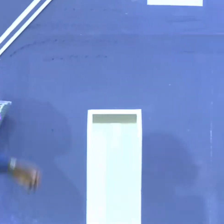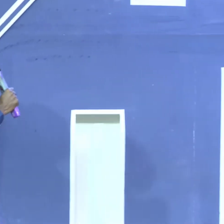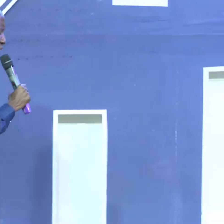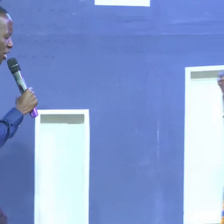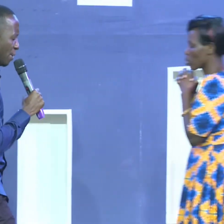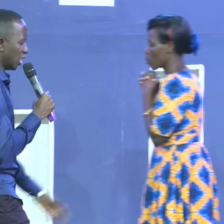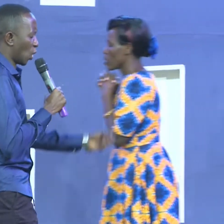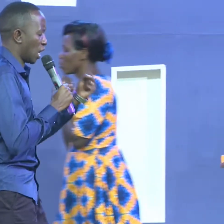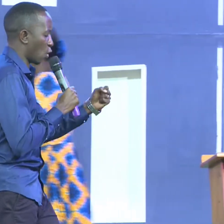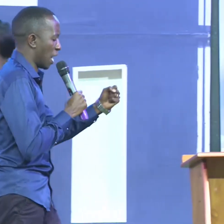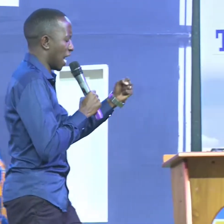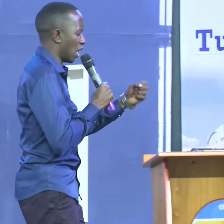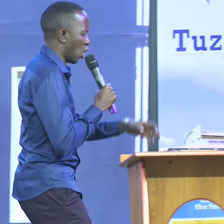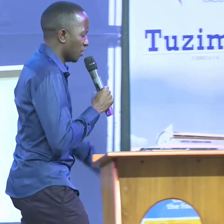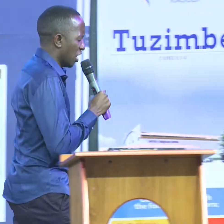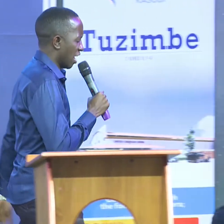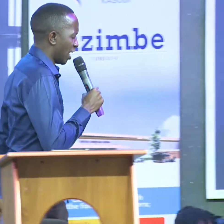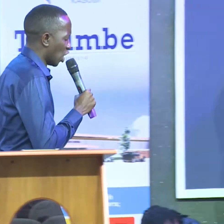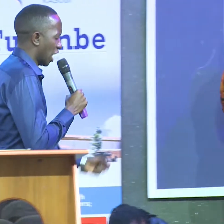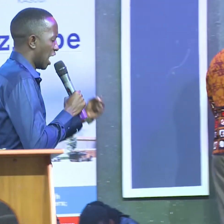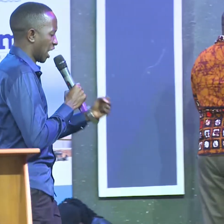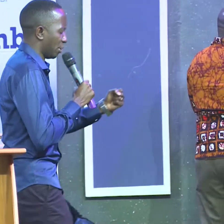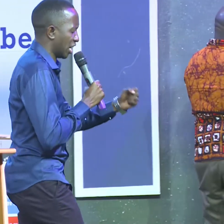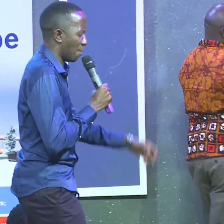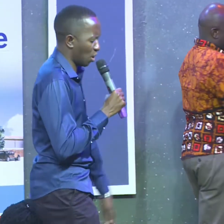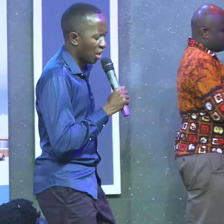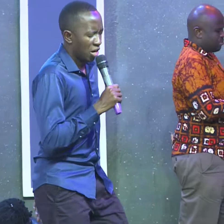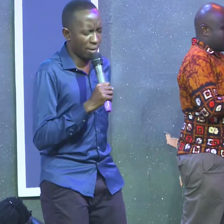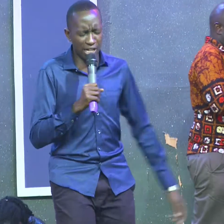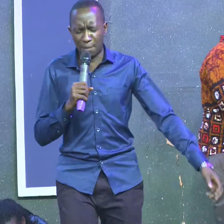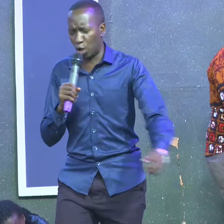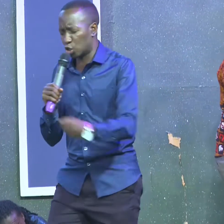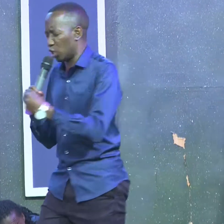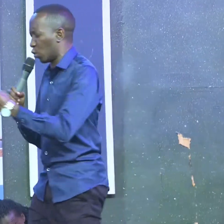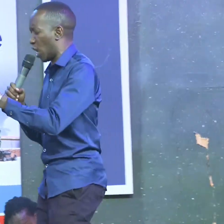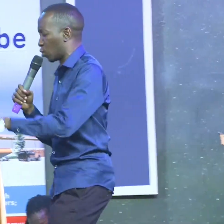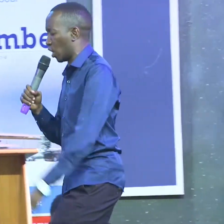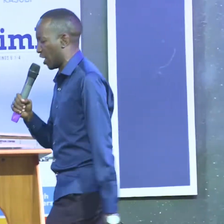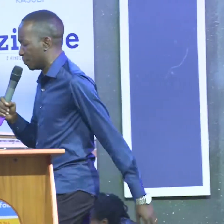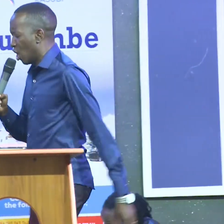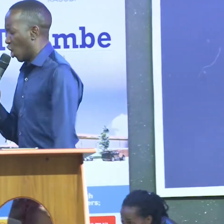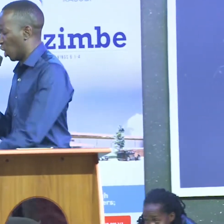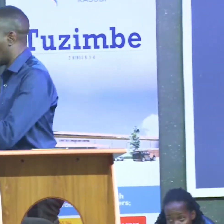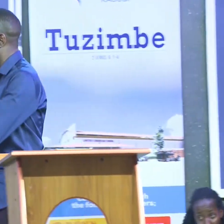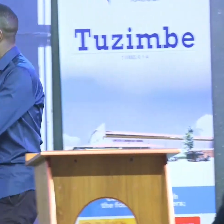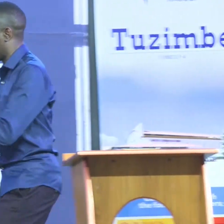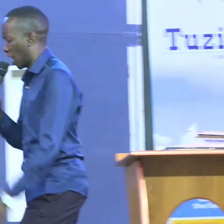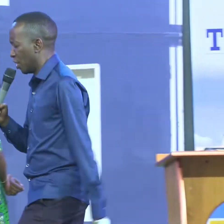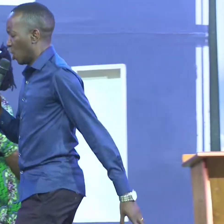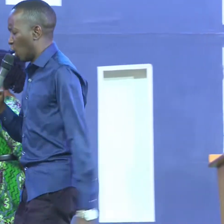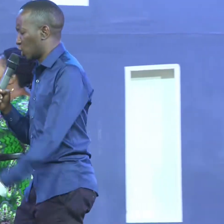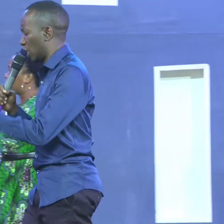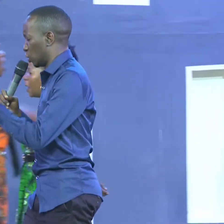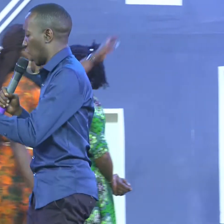linnya lyange ne balitwala ku malaalo ne balyogerako ebigambo ne bagamba oyo tali kulaakulana oyo tali